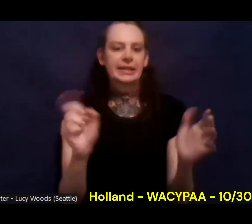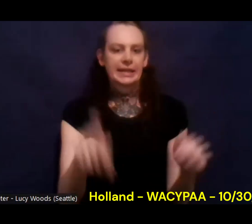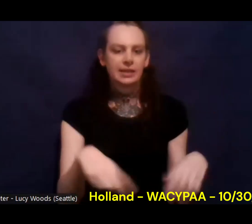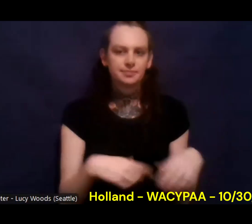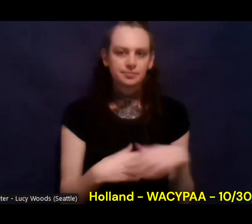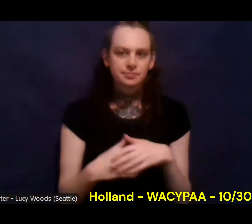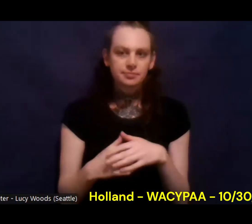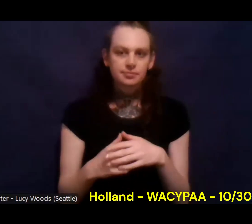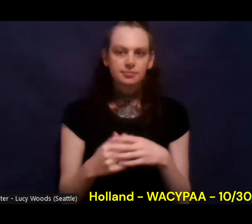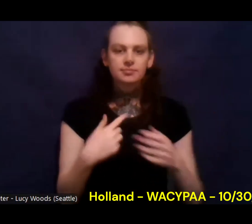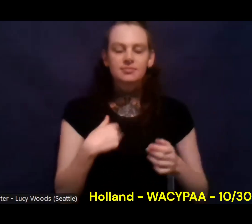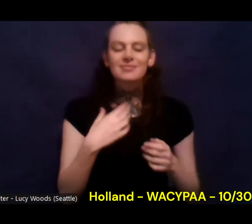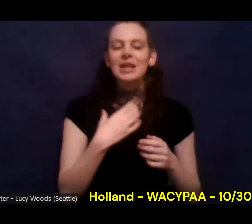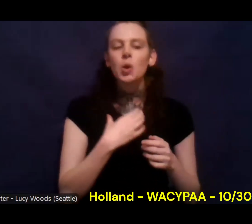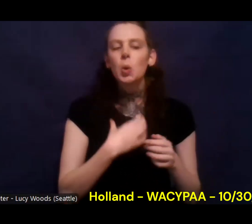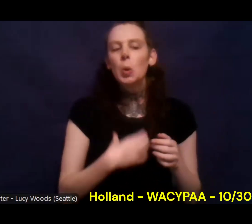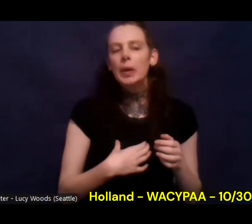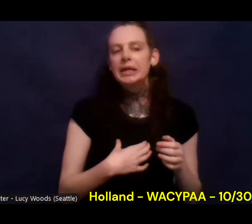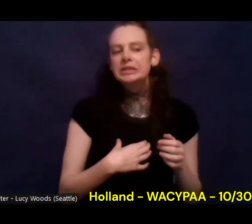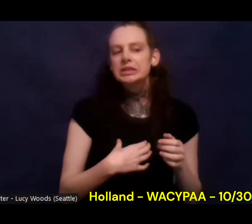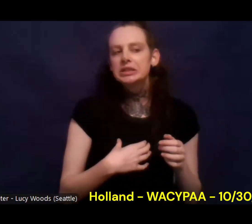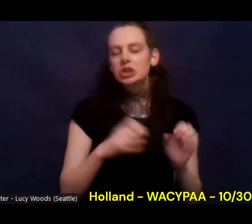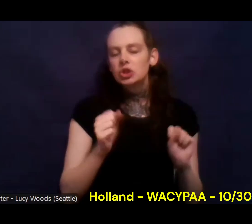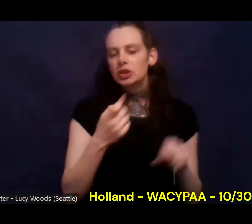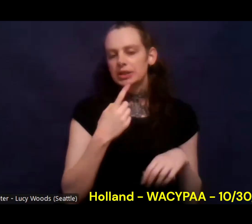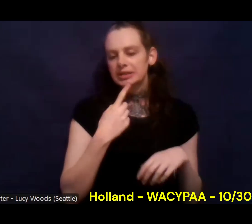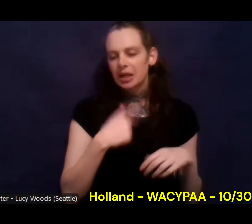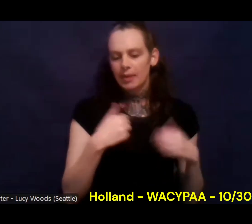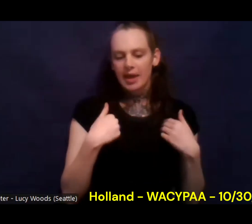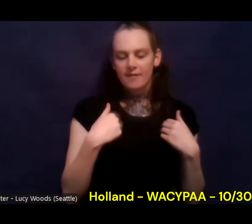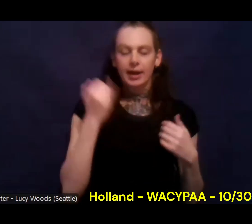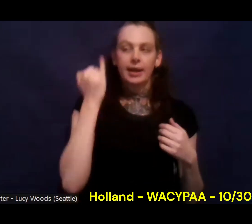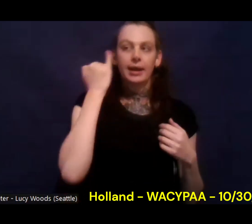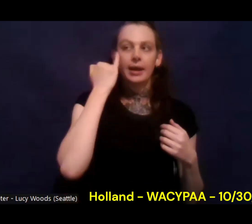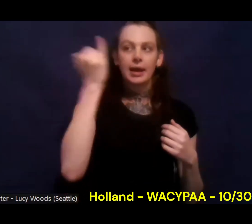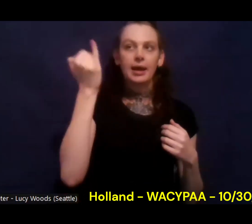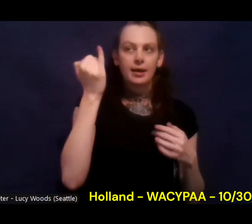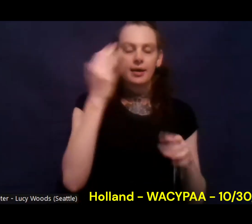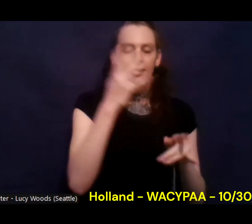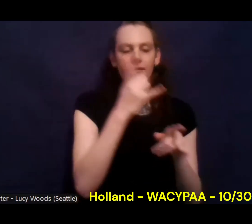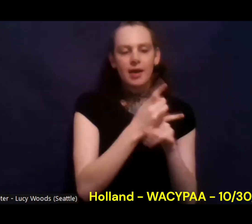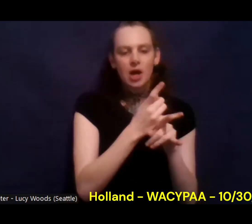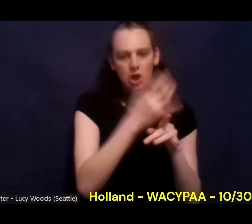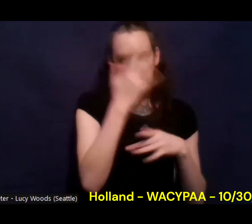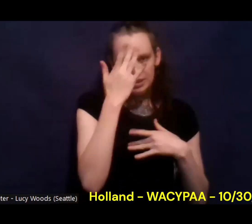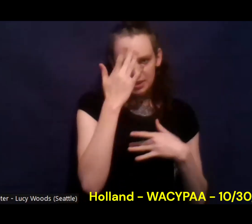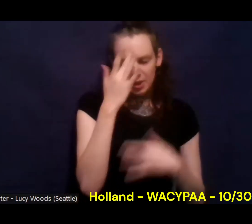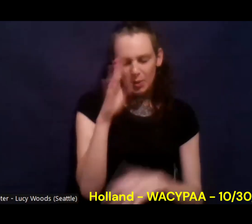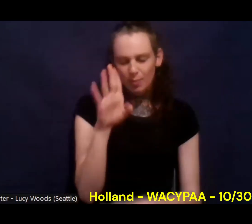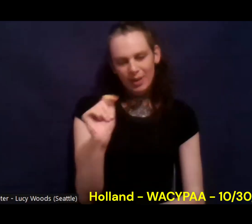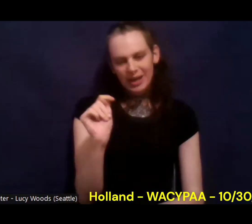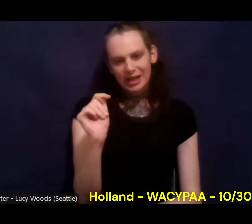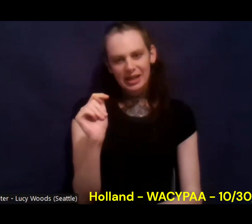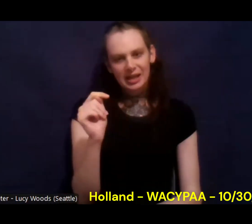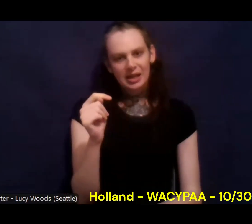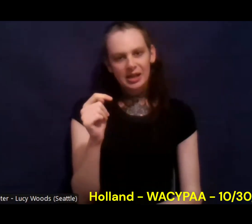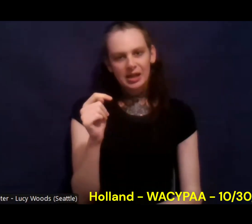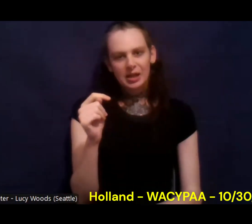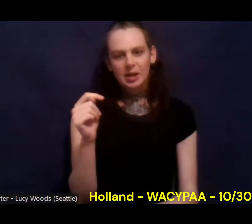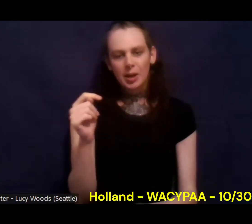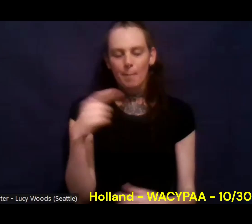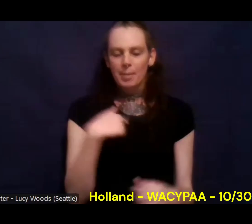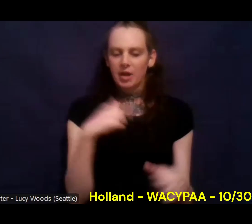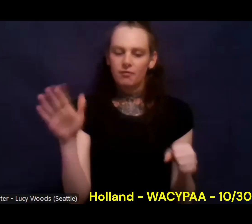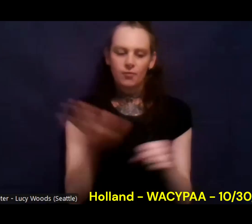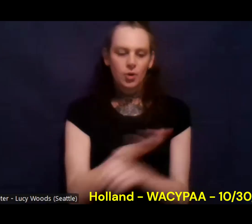had a grasp and an idea of what alcoholism looked like, but I didn't quite understand what it looked like in me. So it